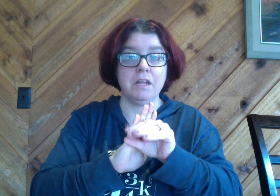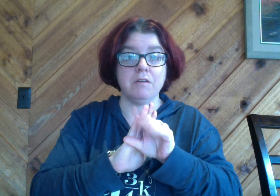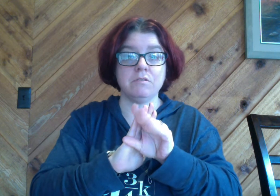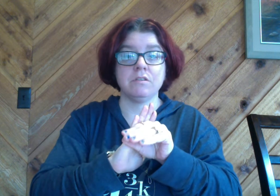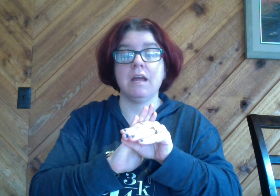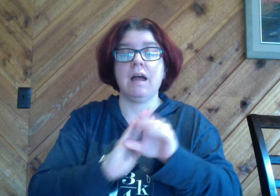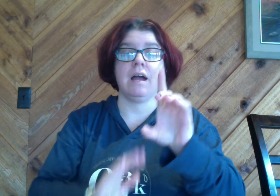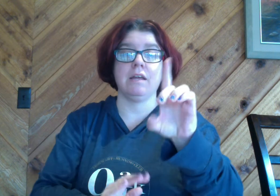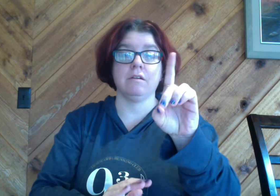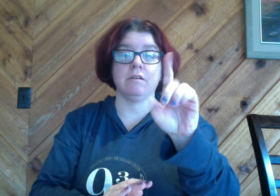videos either